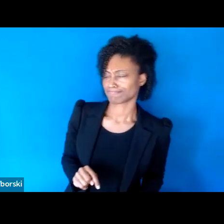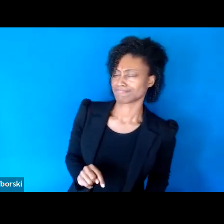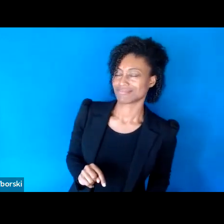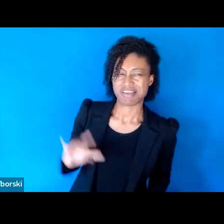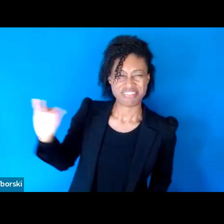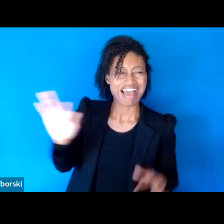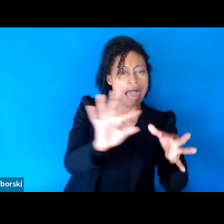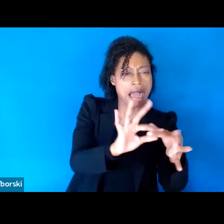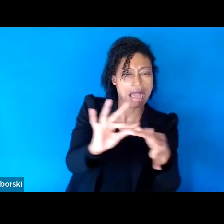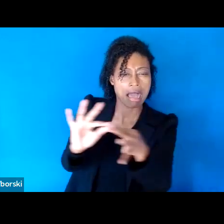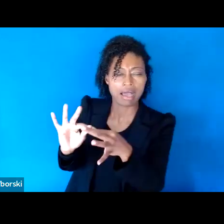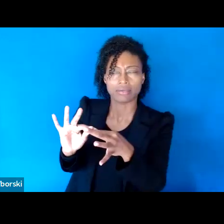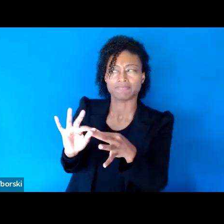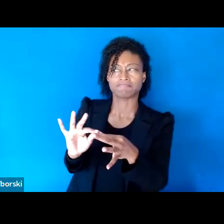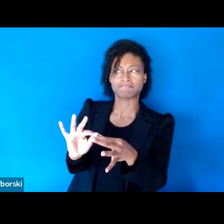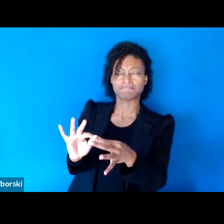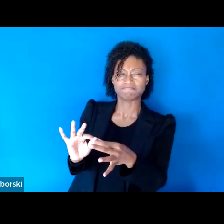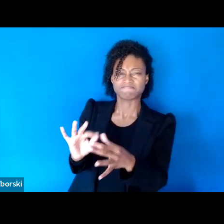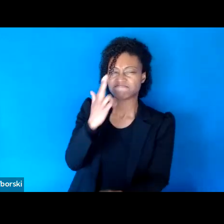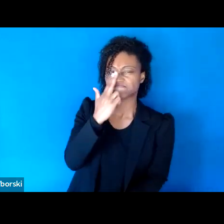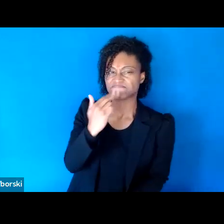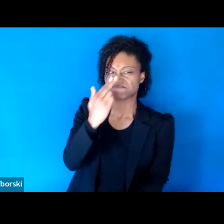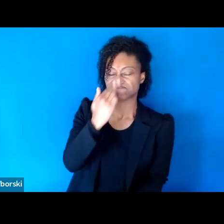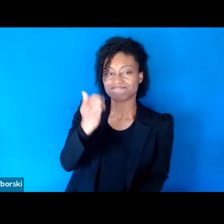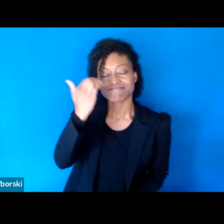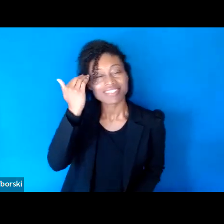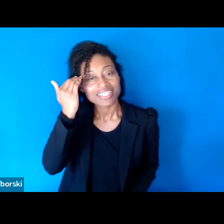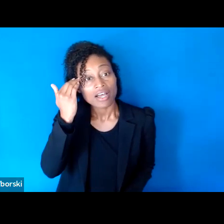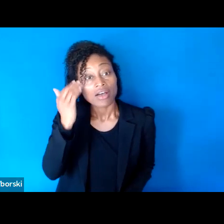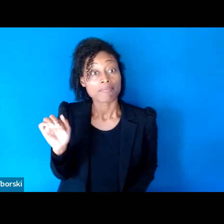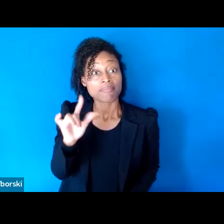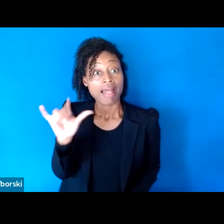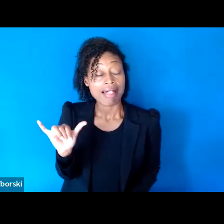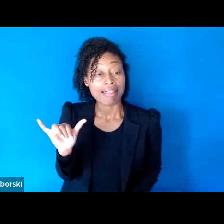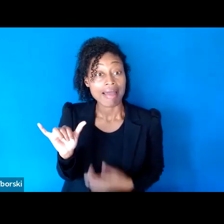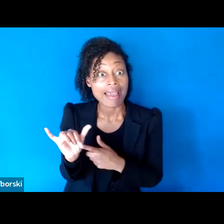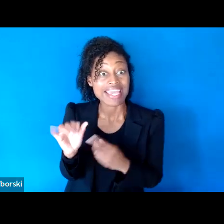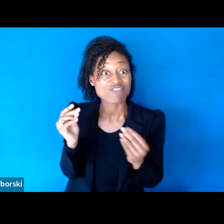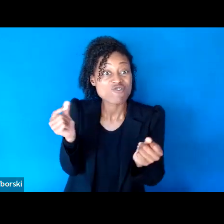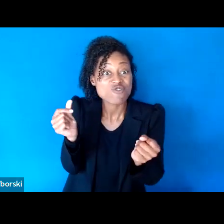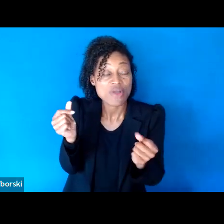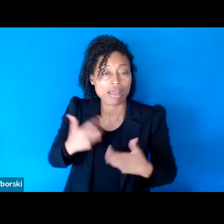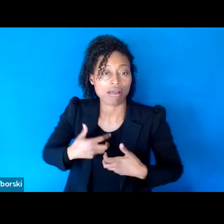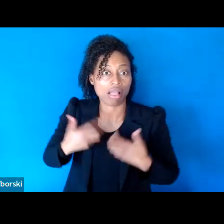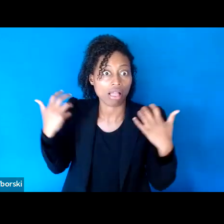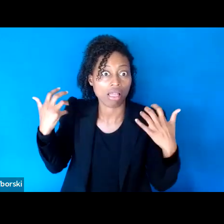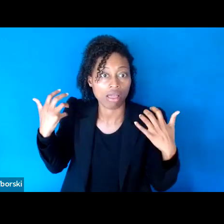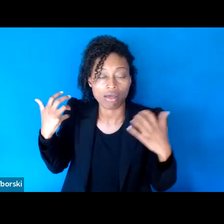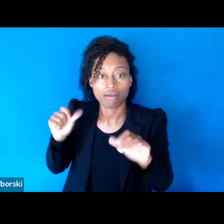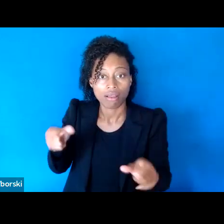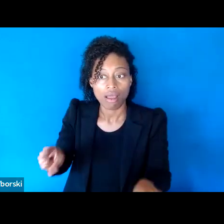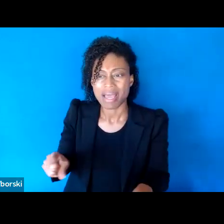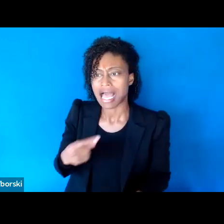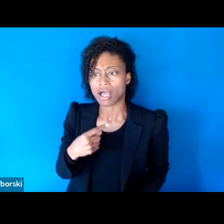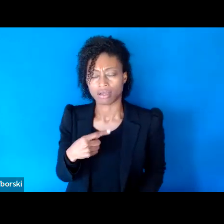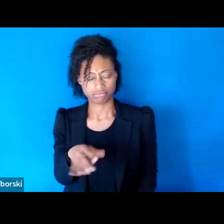ally standpoint, it's a quick and easy fix to get angry and say,